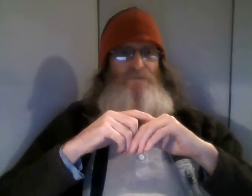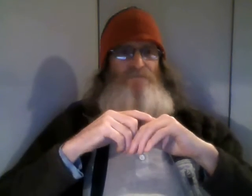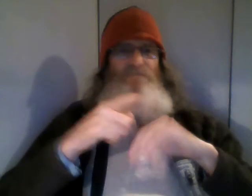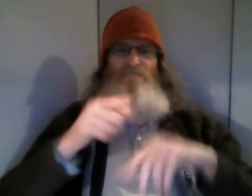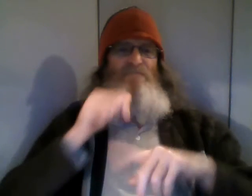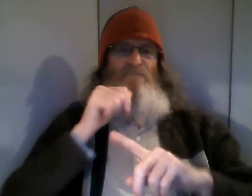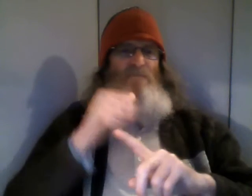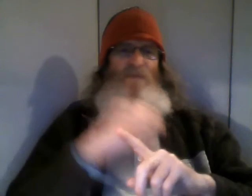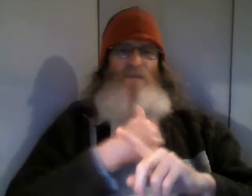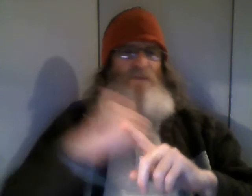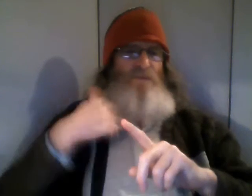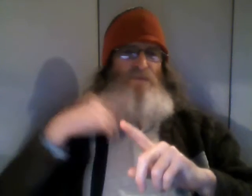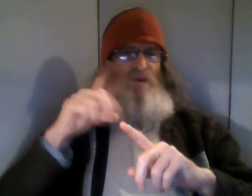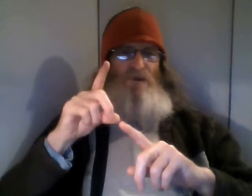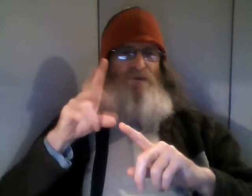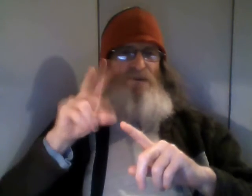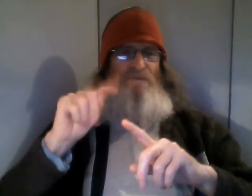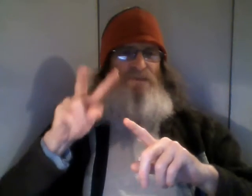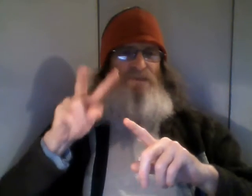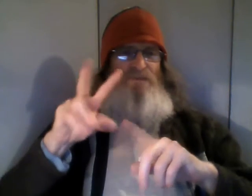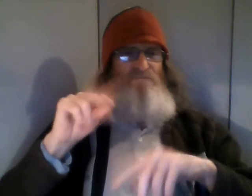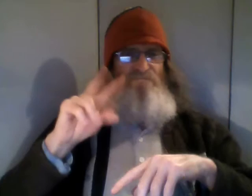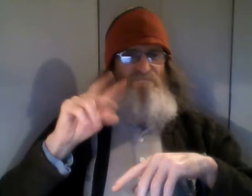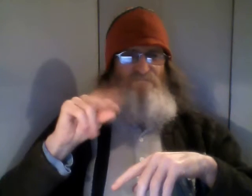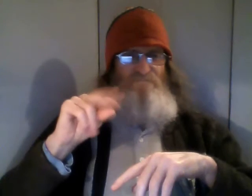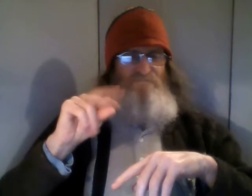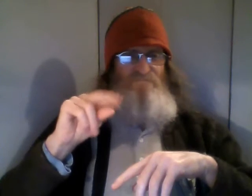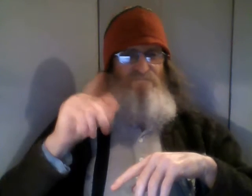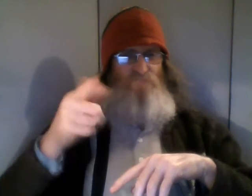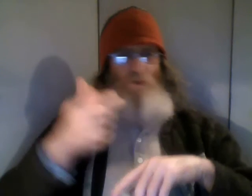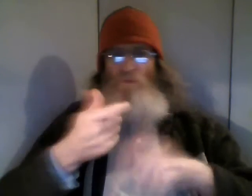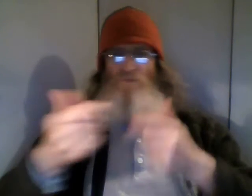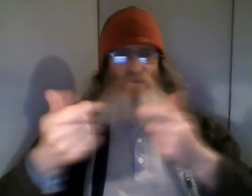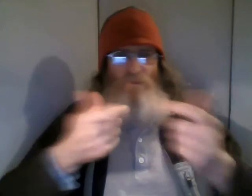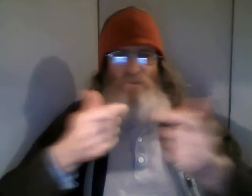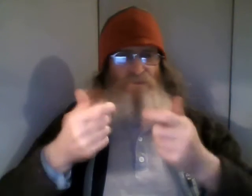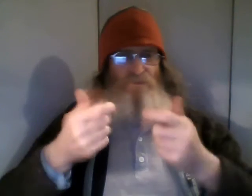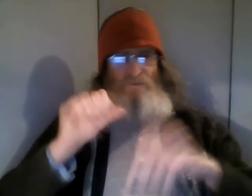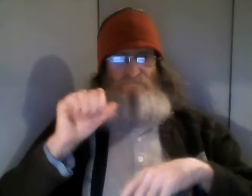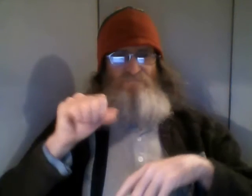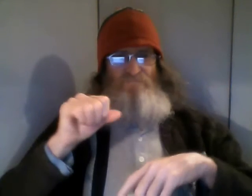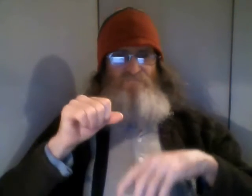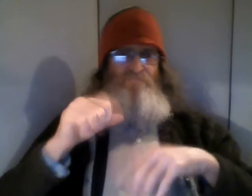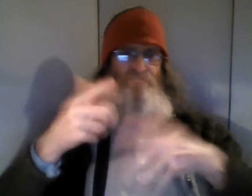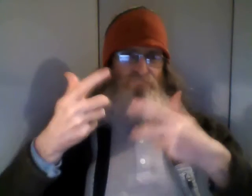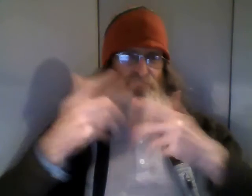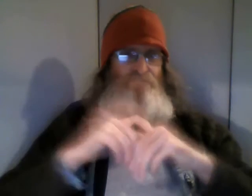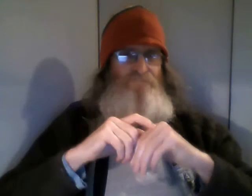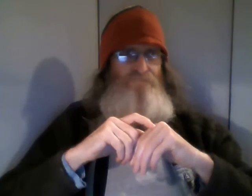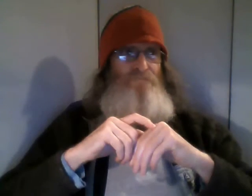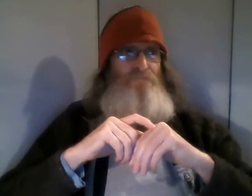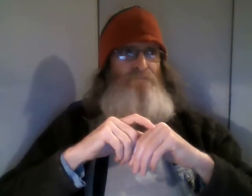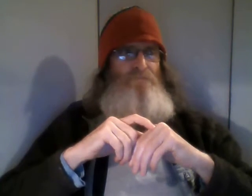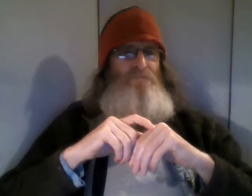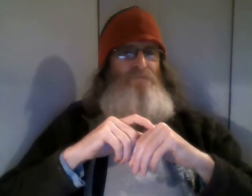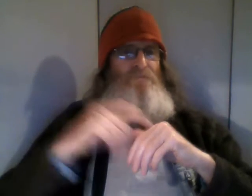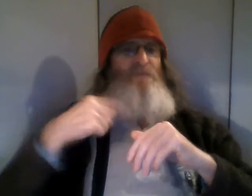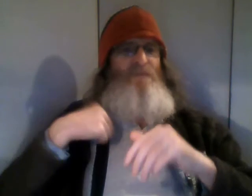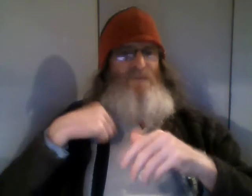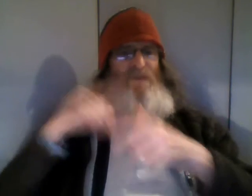line and broke patient confidentiality. Patient confidentiality? How is that even possible? Were you not invited into their home because